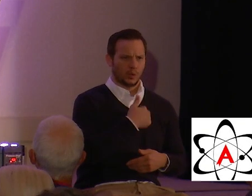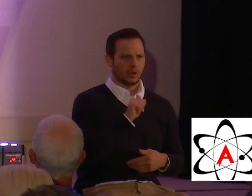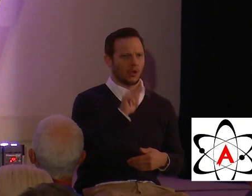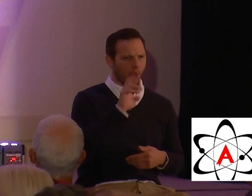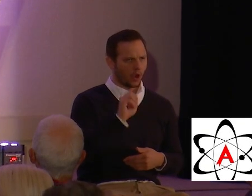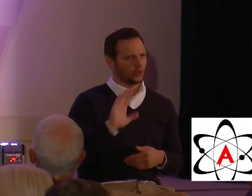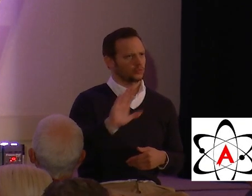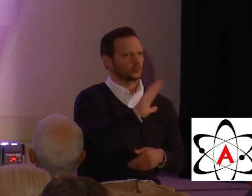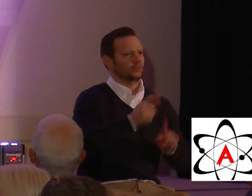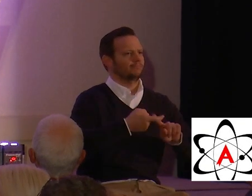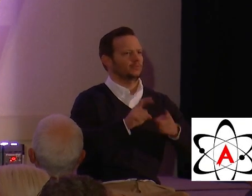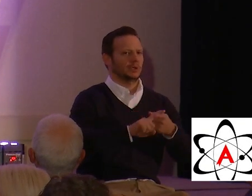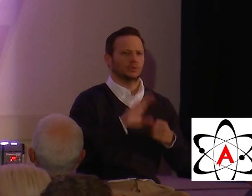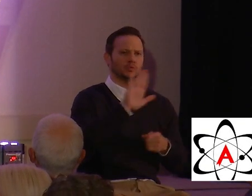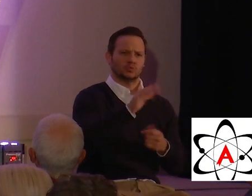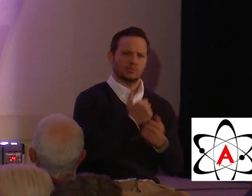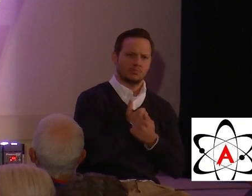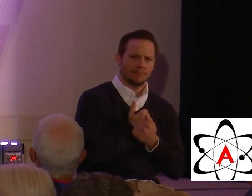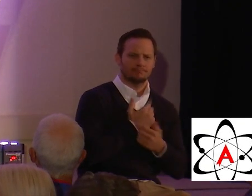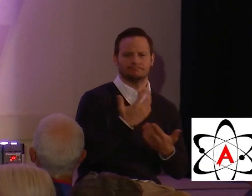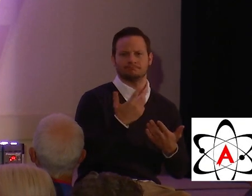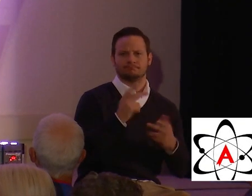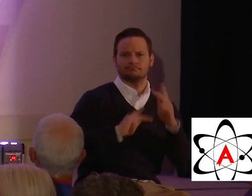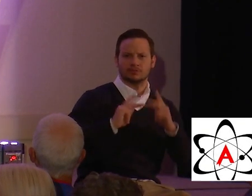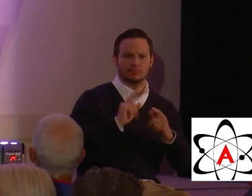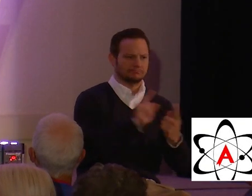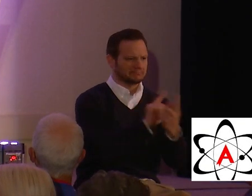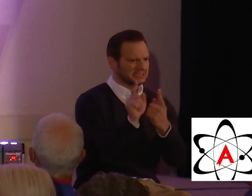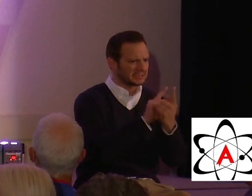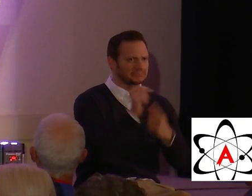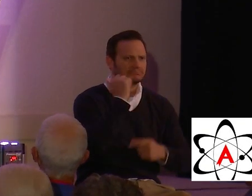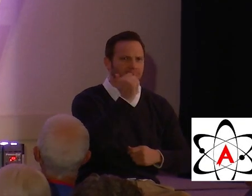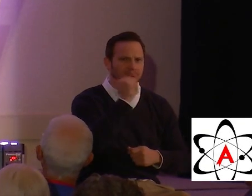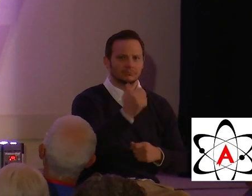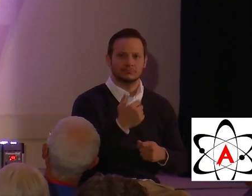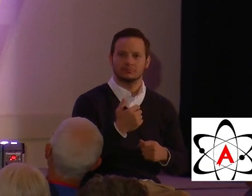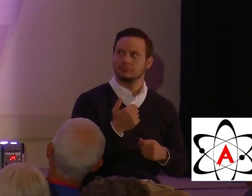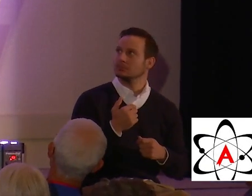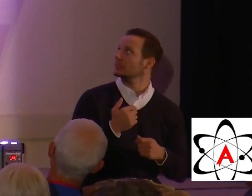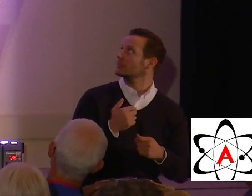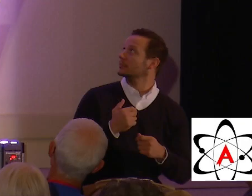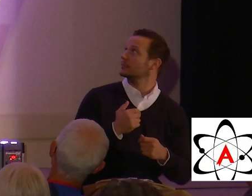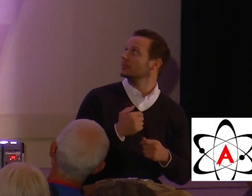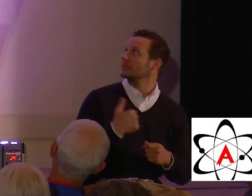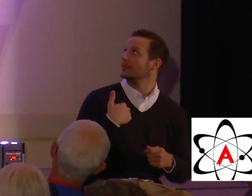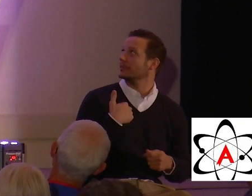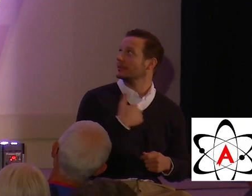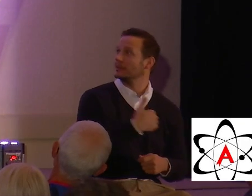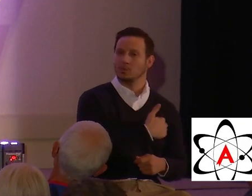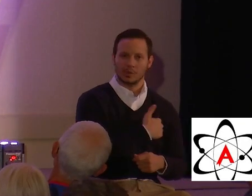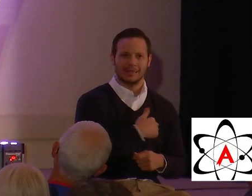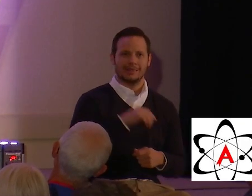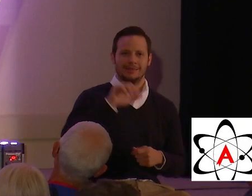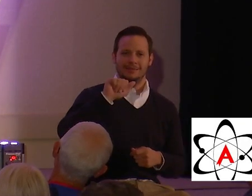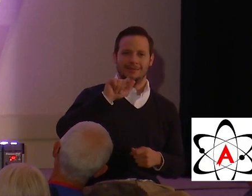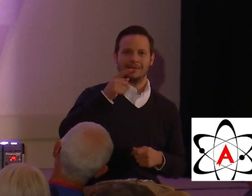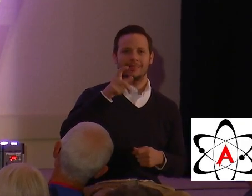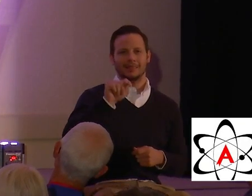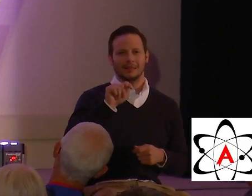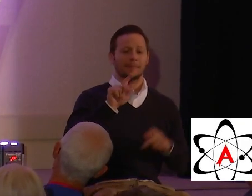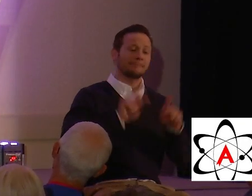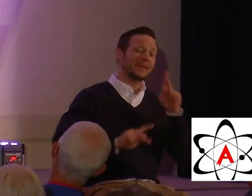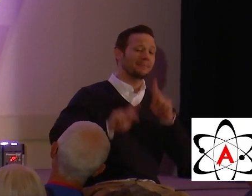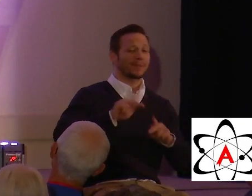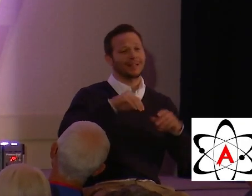We are everybody you meet. We're the people on the street. Wait a minute, that's Sesame Street. Right. Yeah, we are, the atheists are the people in